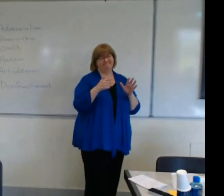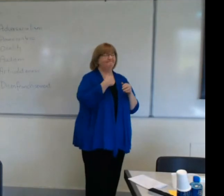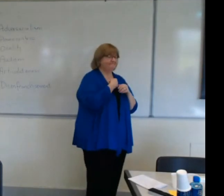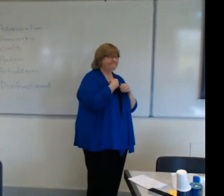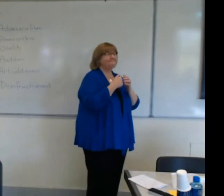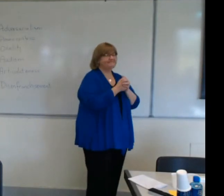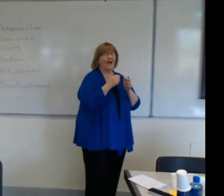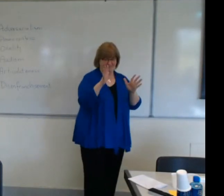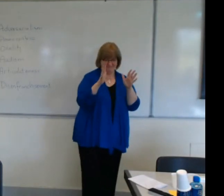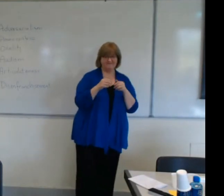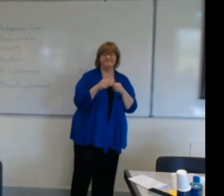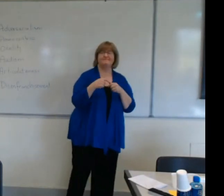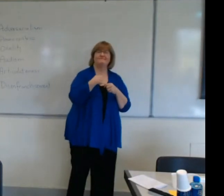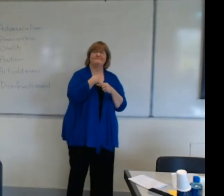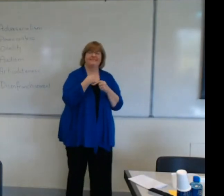Because I'm nervous, I have forgotten to say.